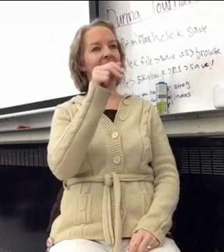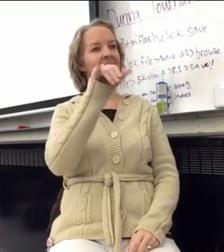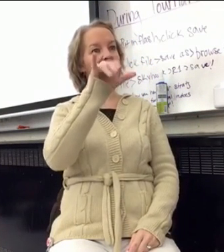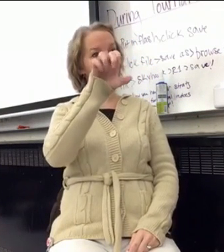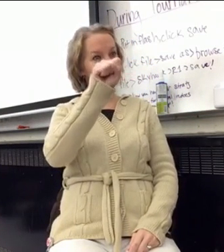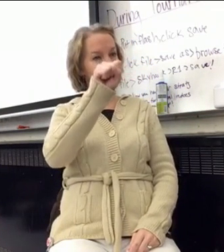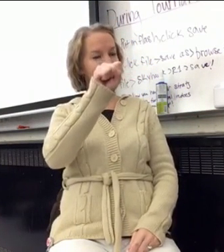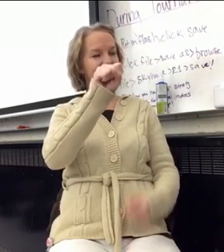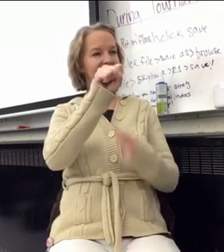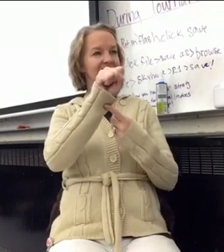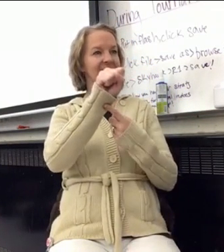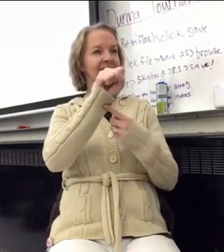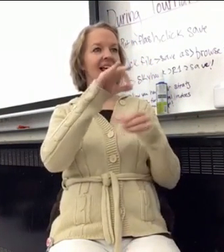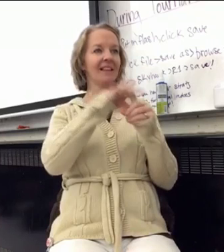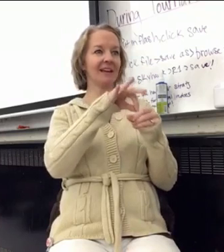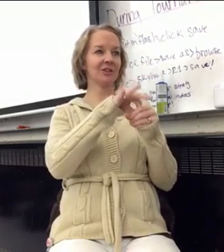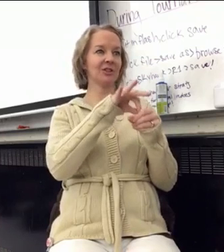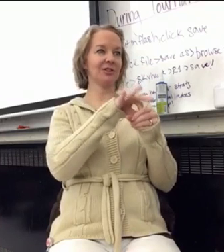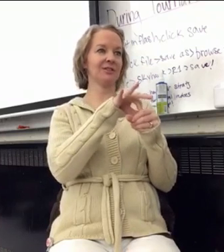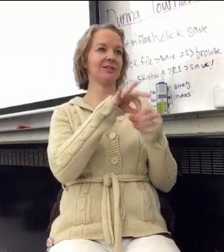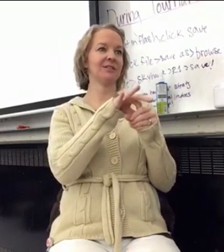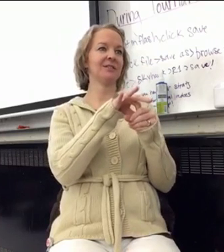Hayes's election